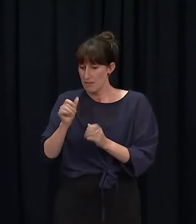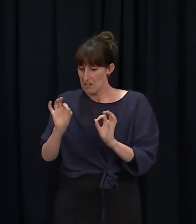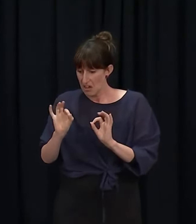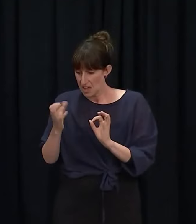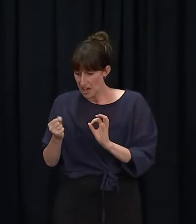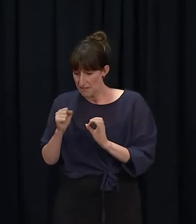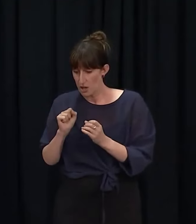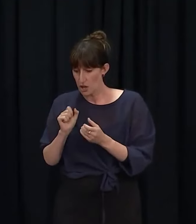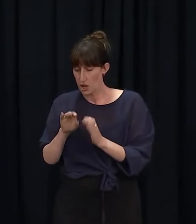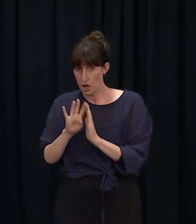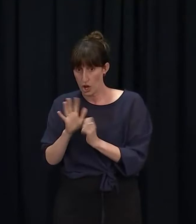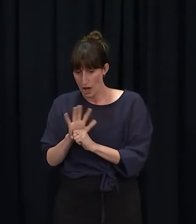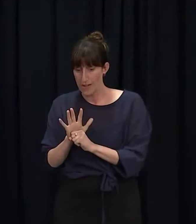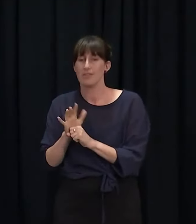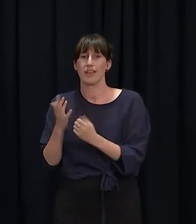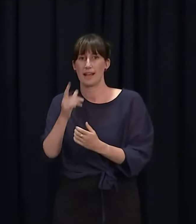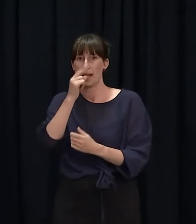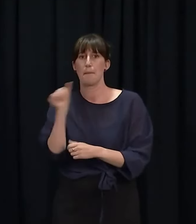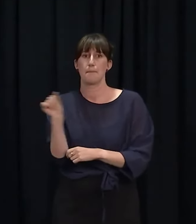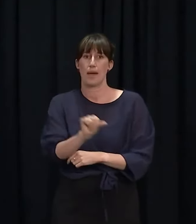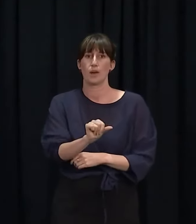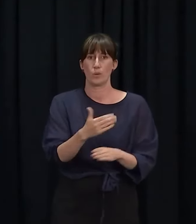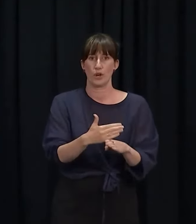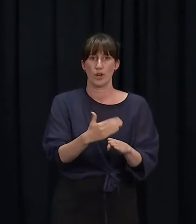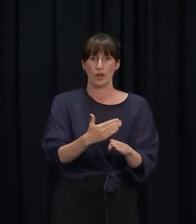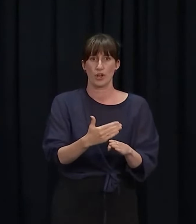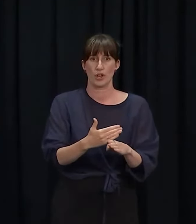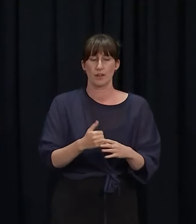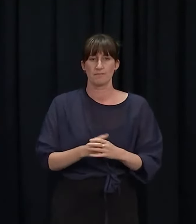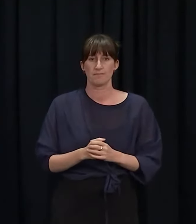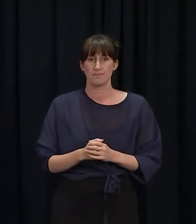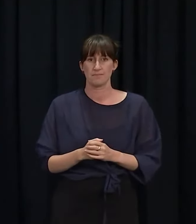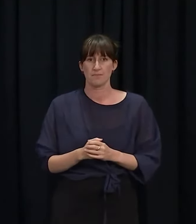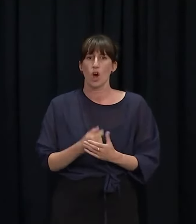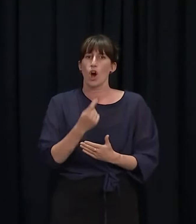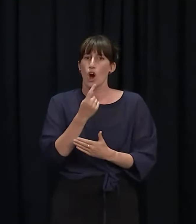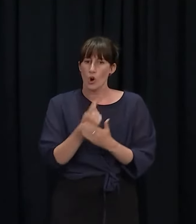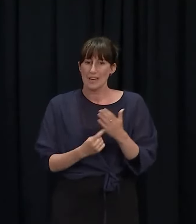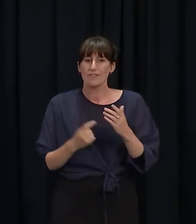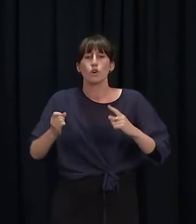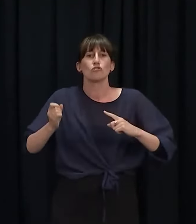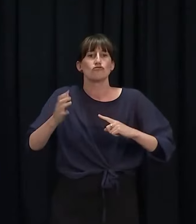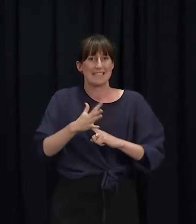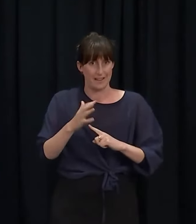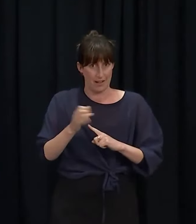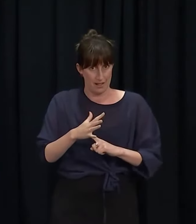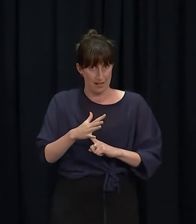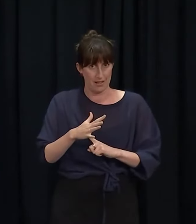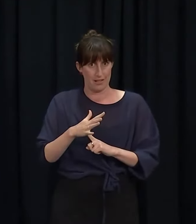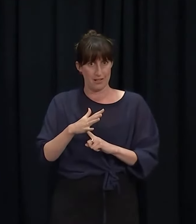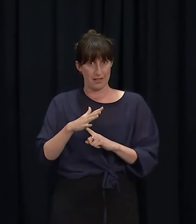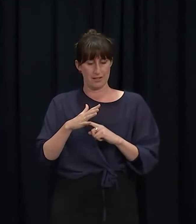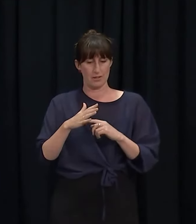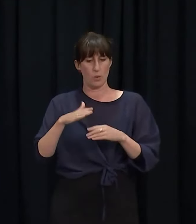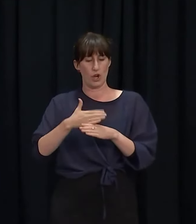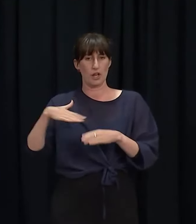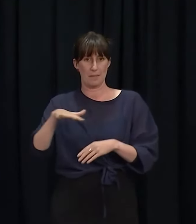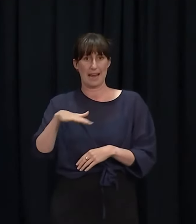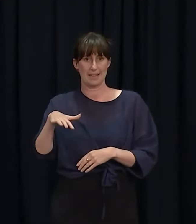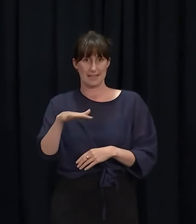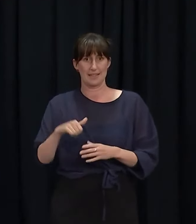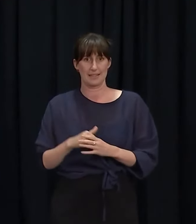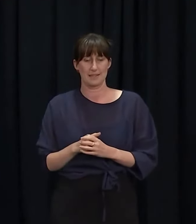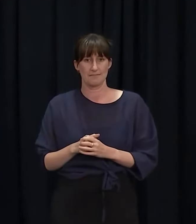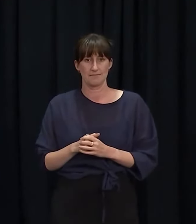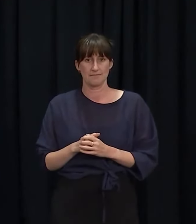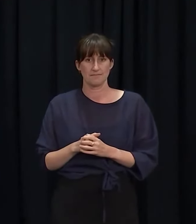we're also focused on making sure that we apply it to those who are deemed critical, so we reduce the risk of people being exposed to a